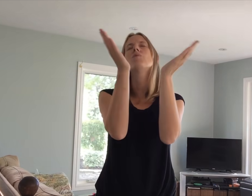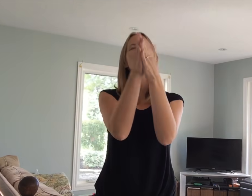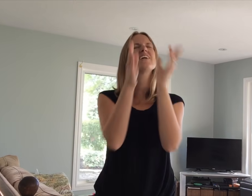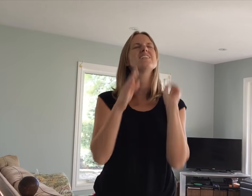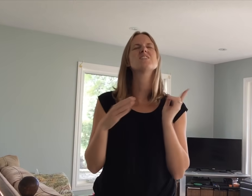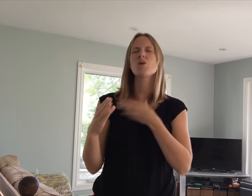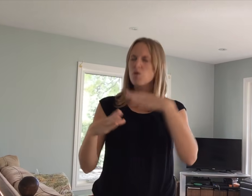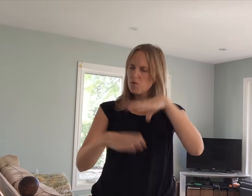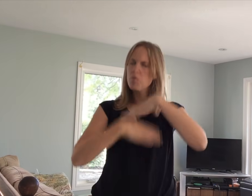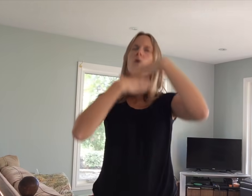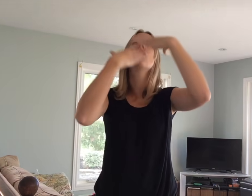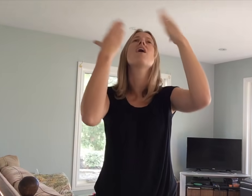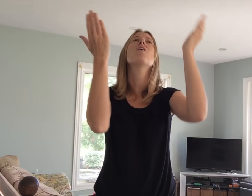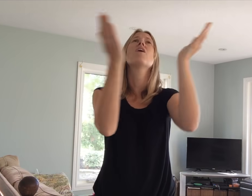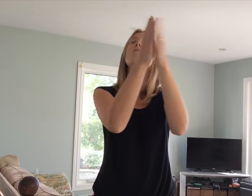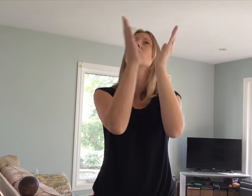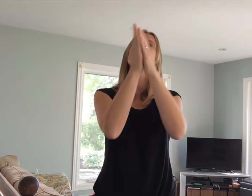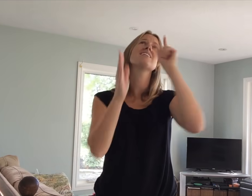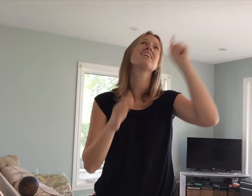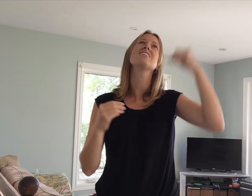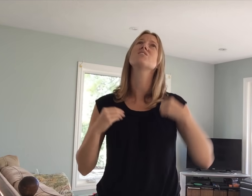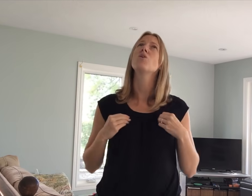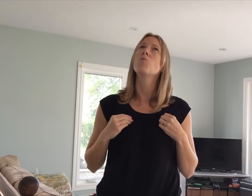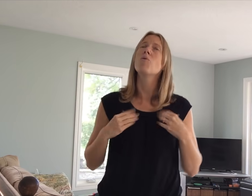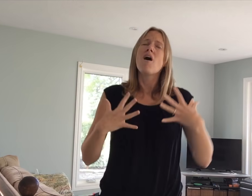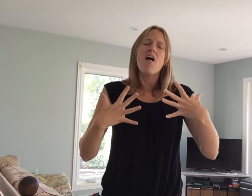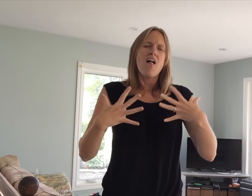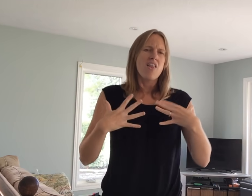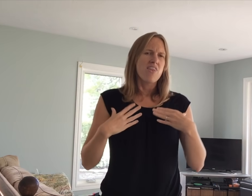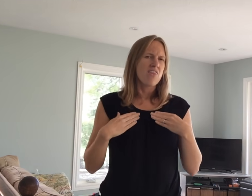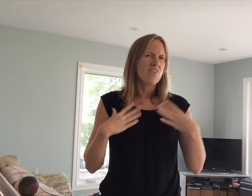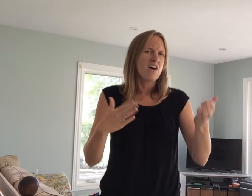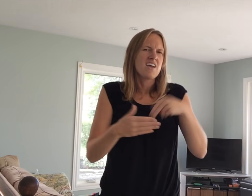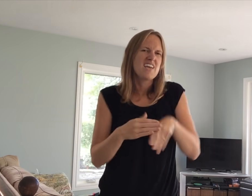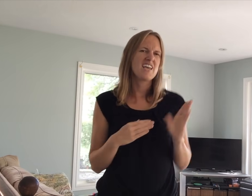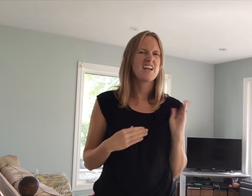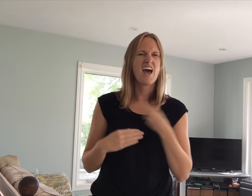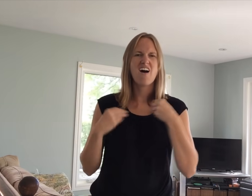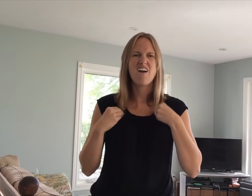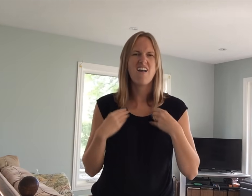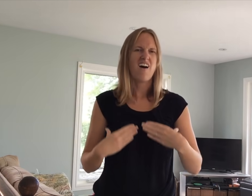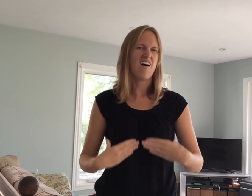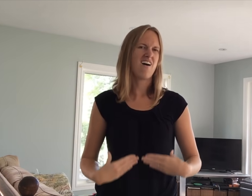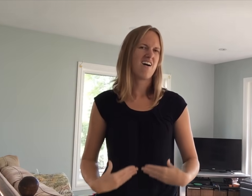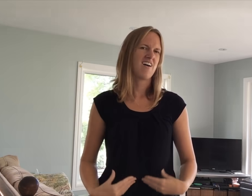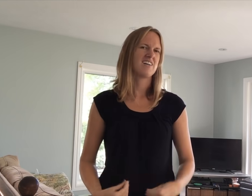praise We pour out our praise It's your breath in our lungs